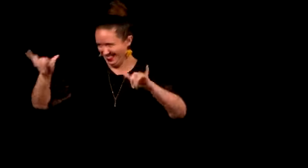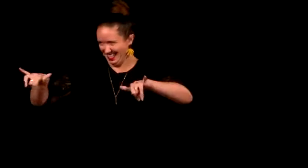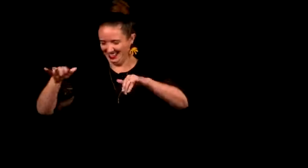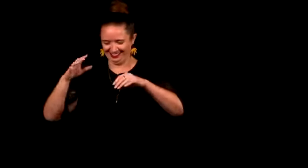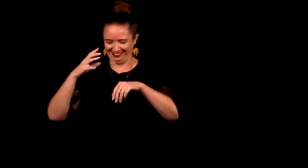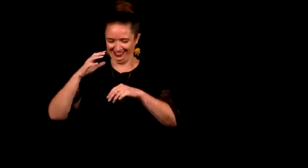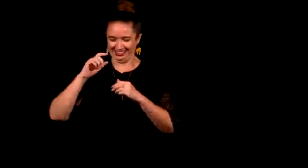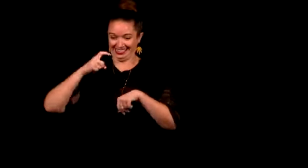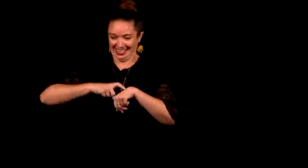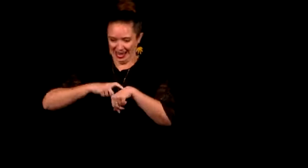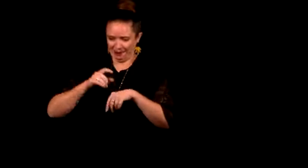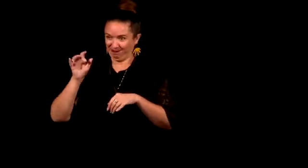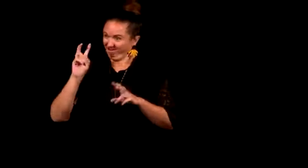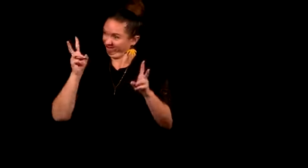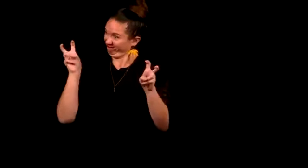So then you wind up late. You have to adjust.